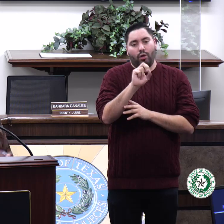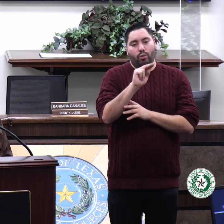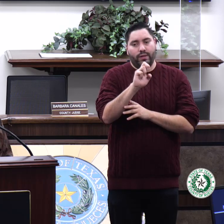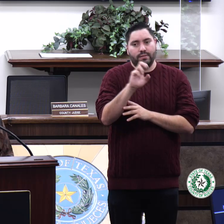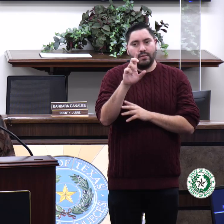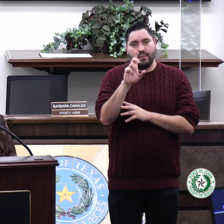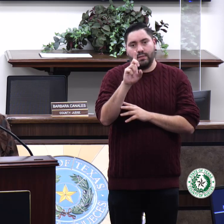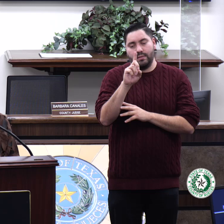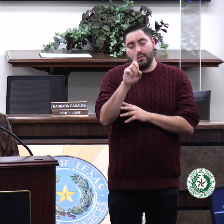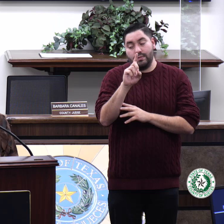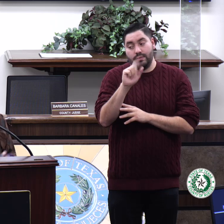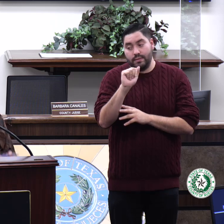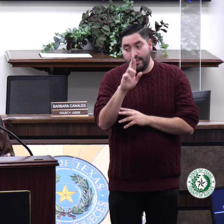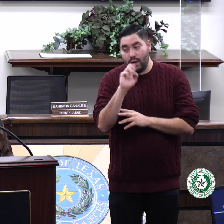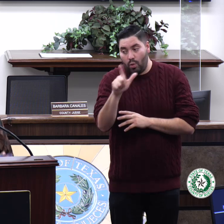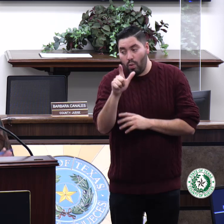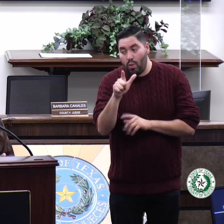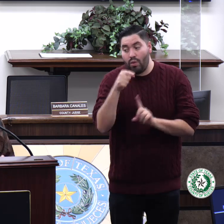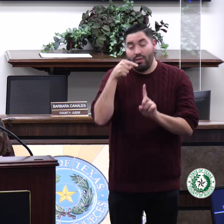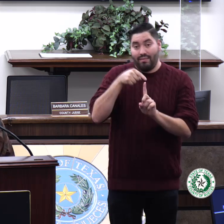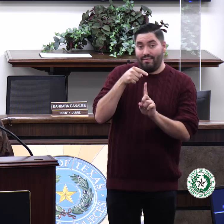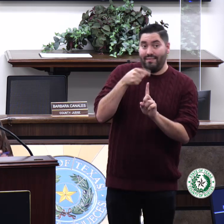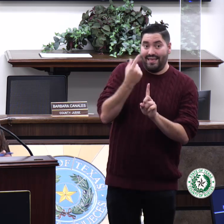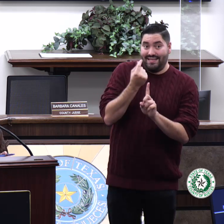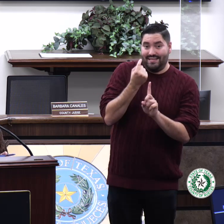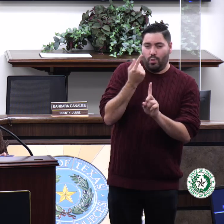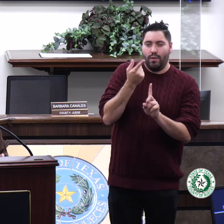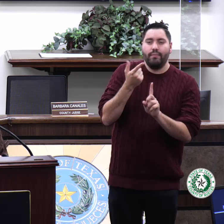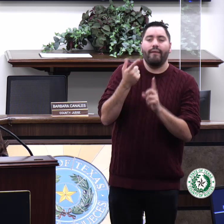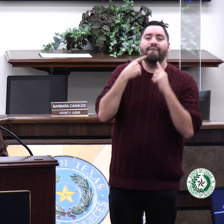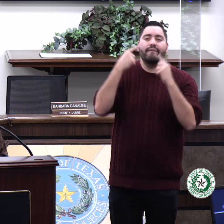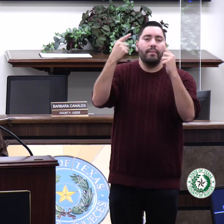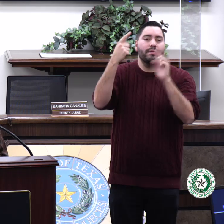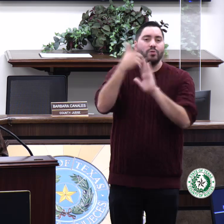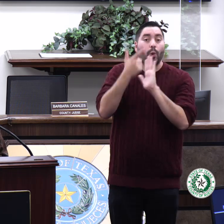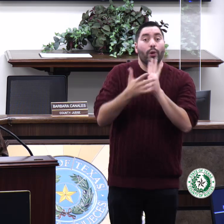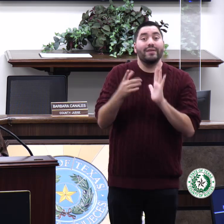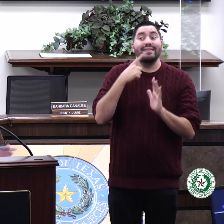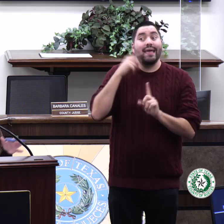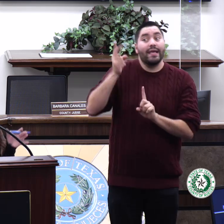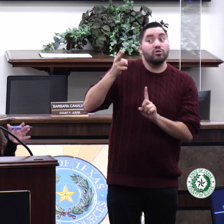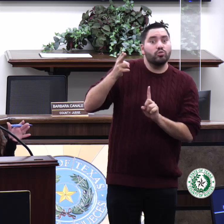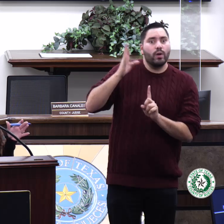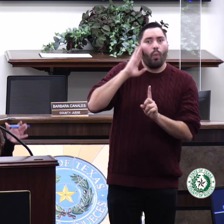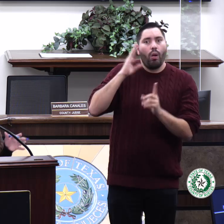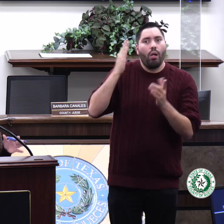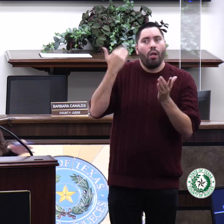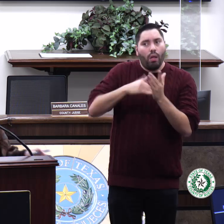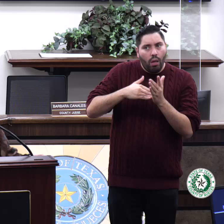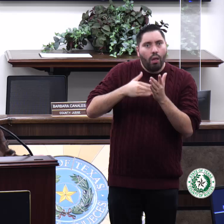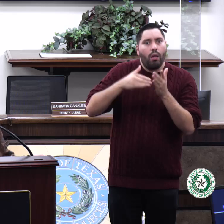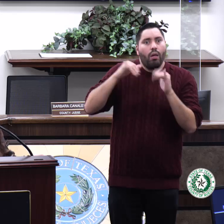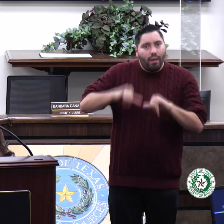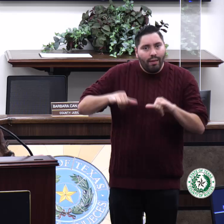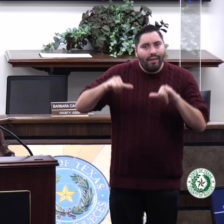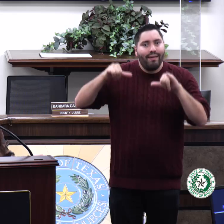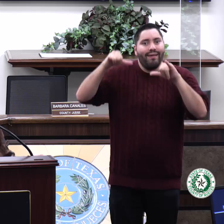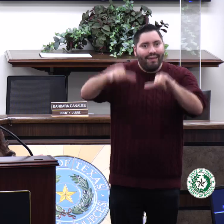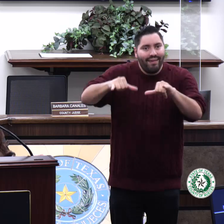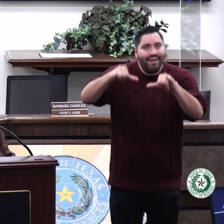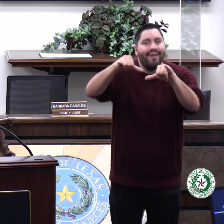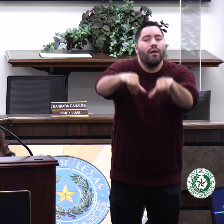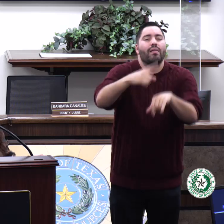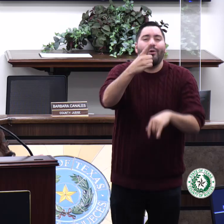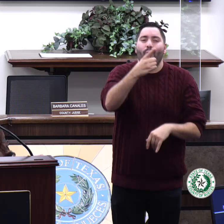admires Clarence Darrow. And Clarence Darrow said this. He said, history repeats itself. And that's one of the things that's wrong with